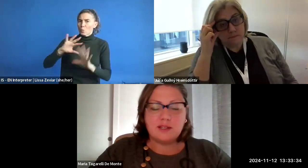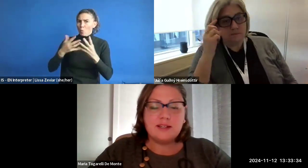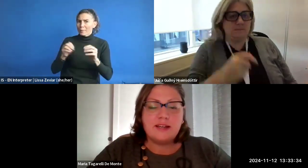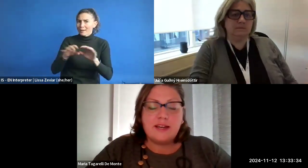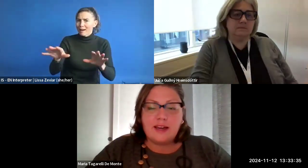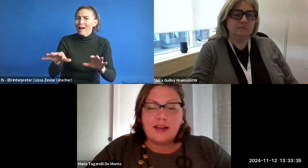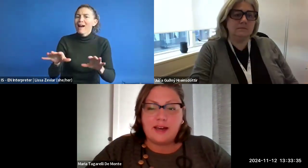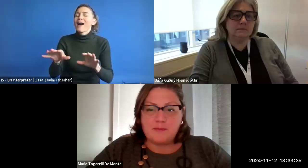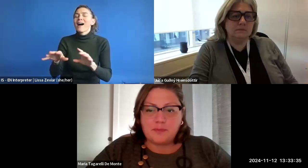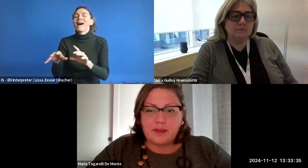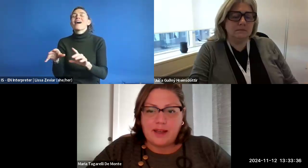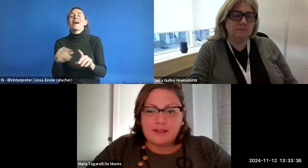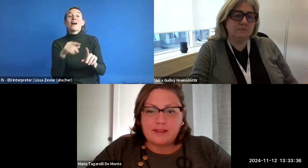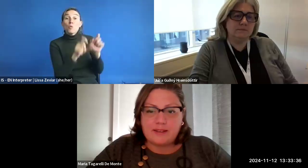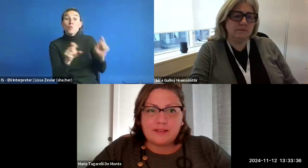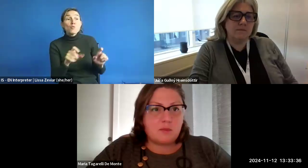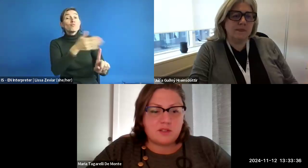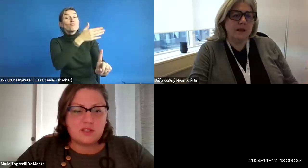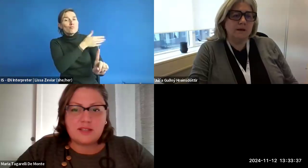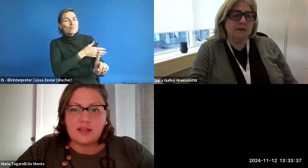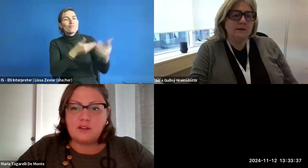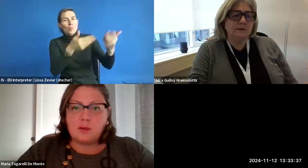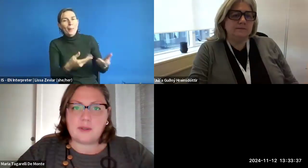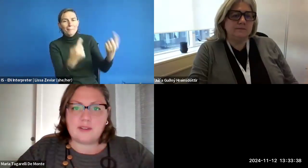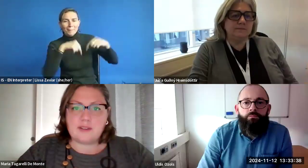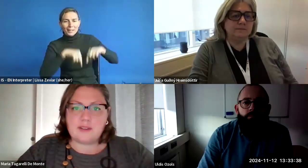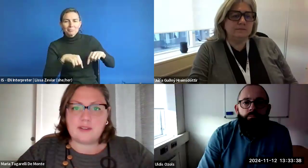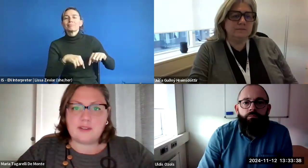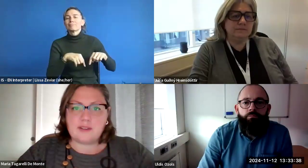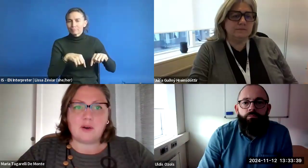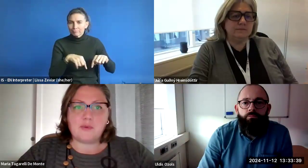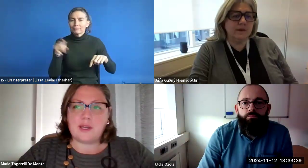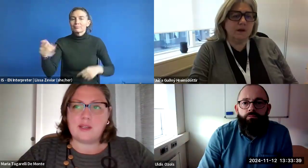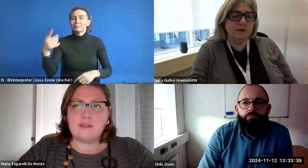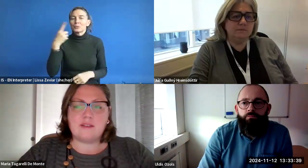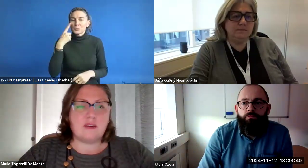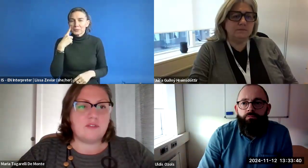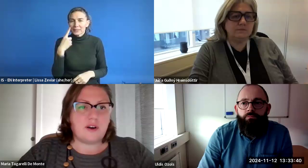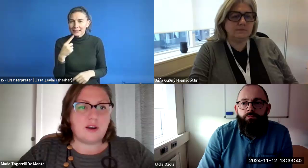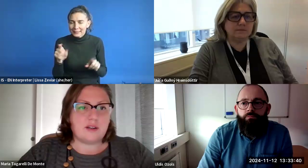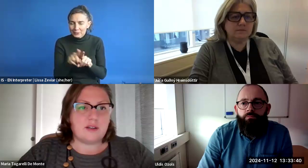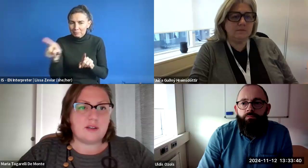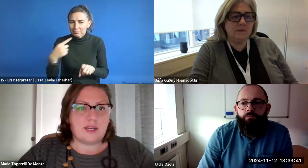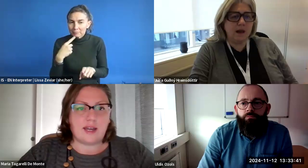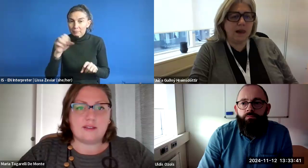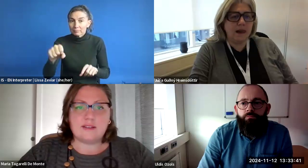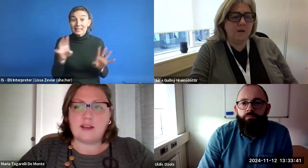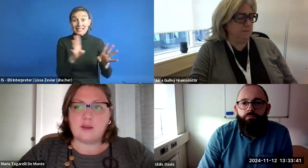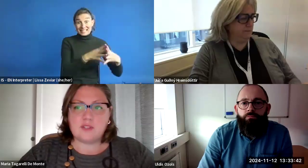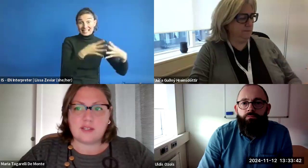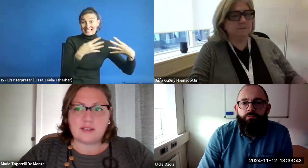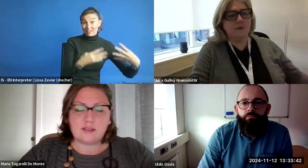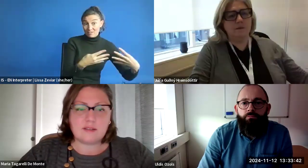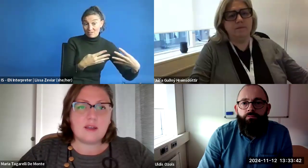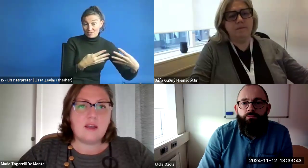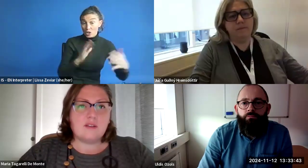who are returning. As Tobias just said, the topic this year is about creating CFR aligned